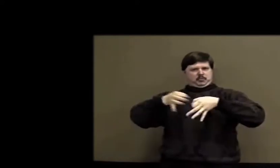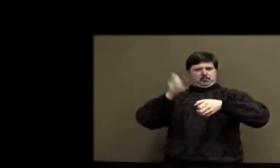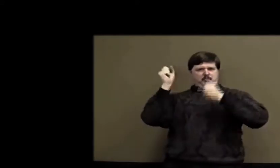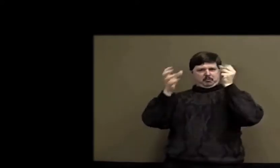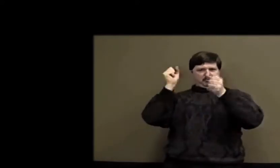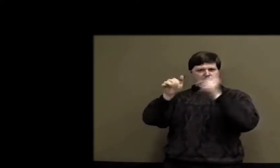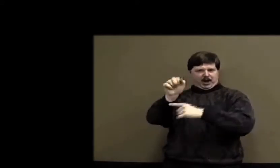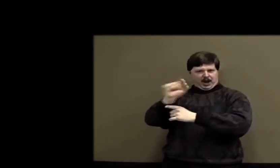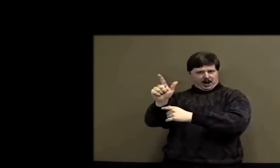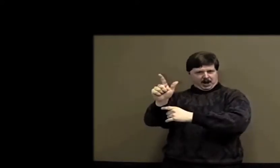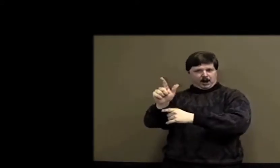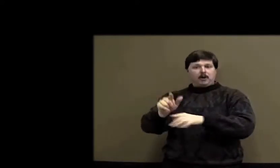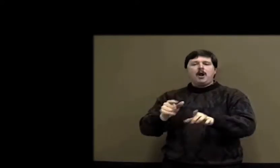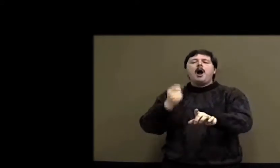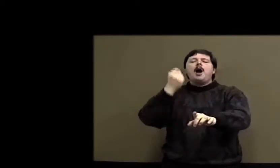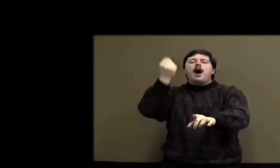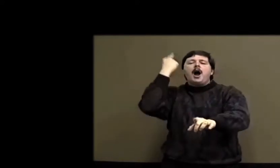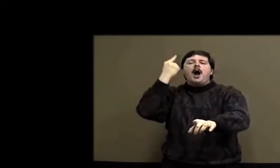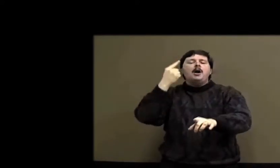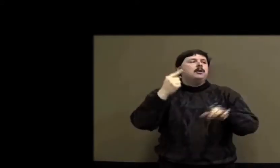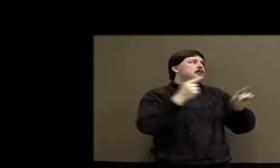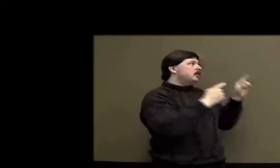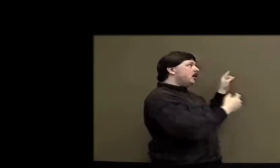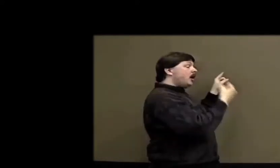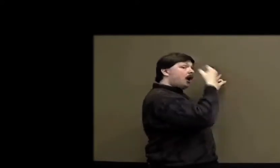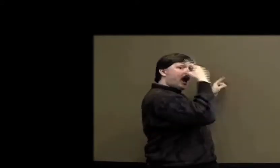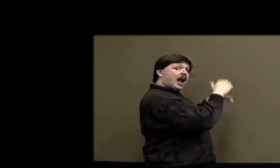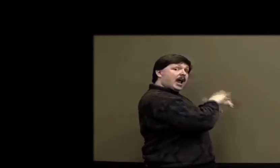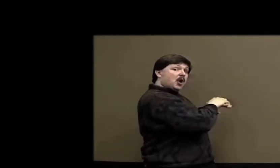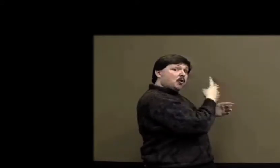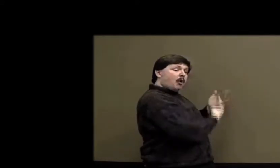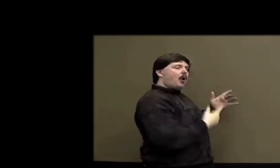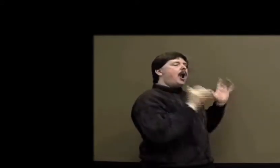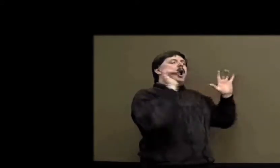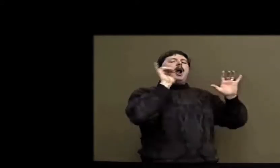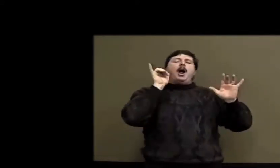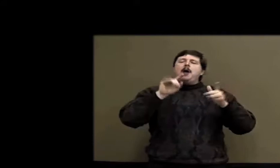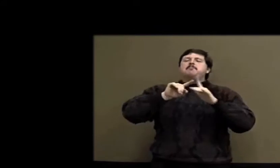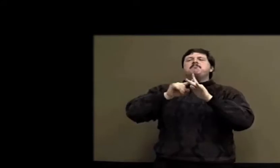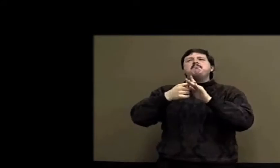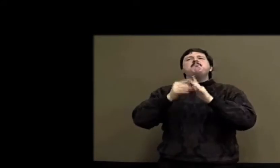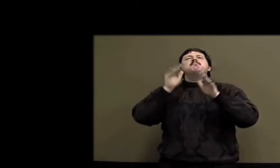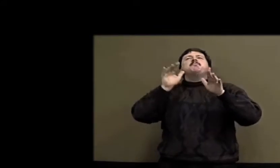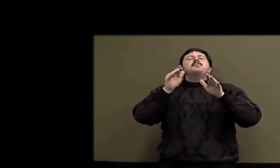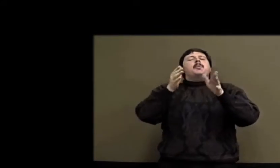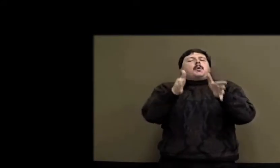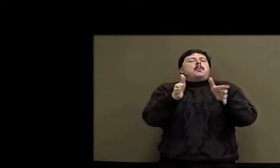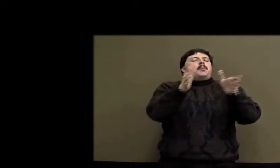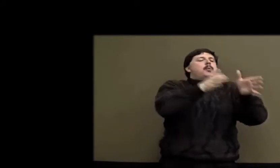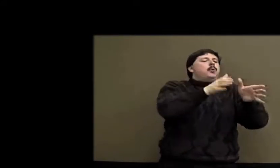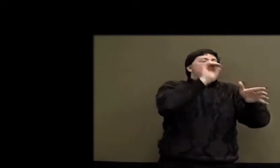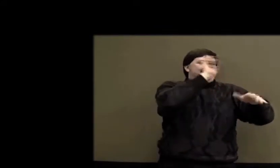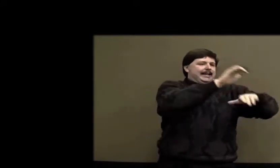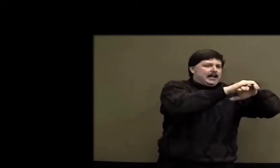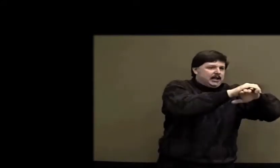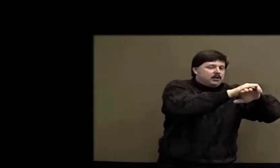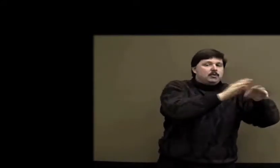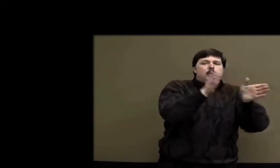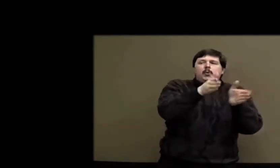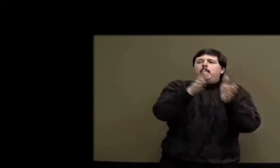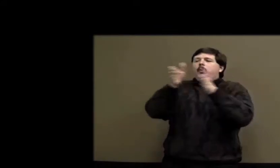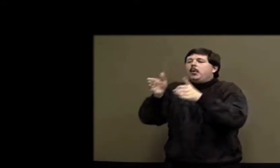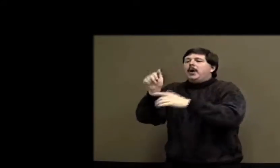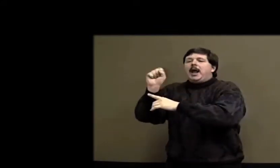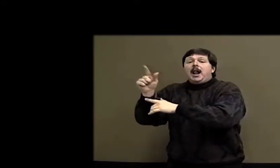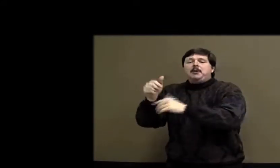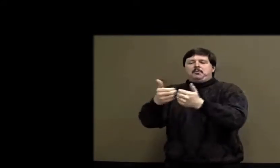so I explained in ASL, and then they understood. They were then able to understand both languages. We would start with English and move to